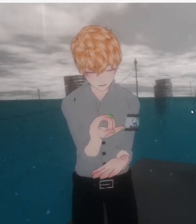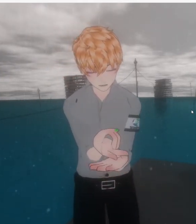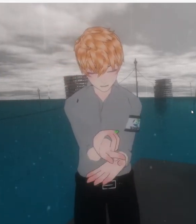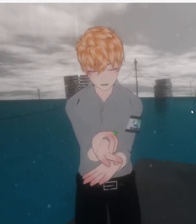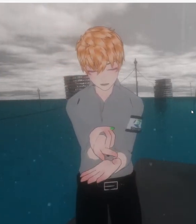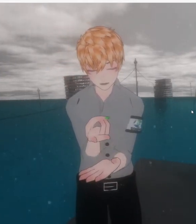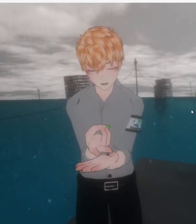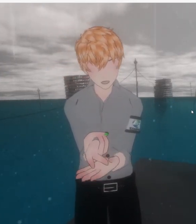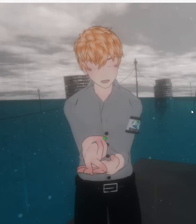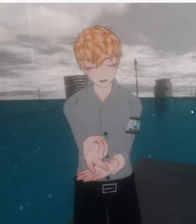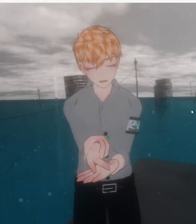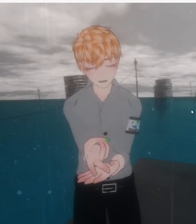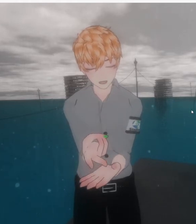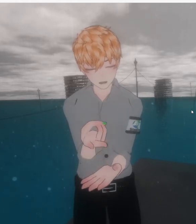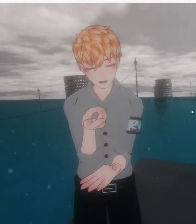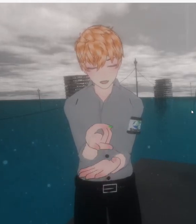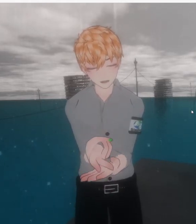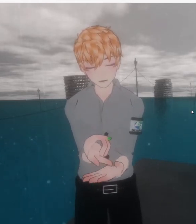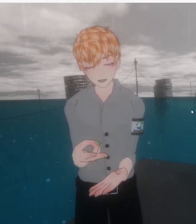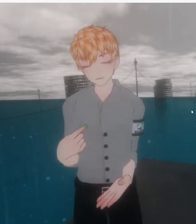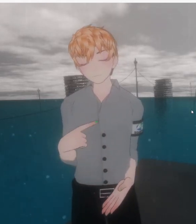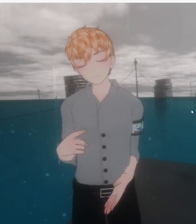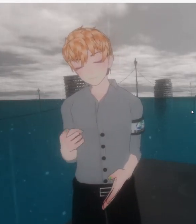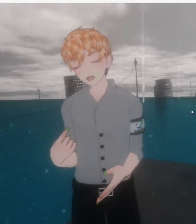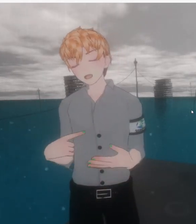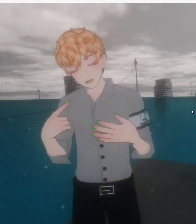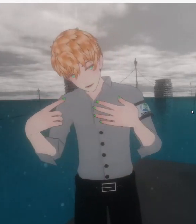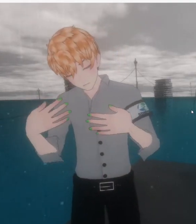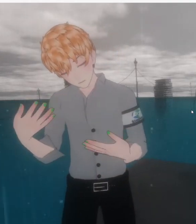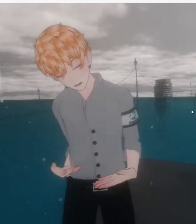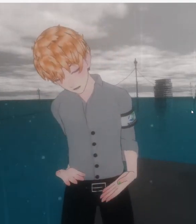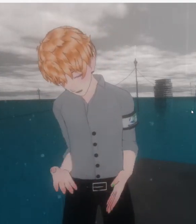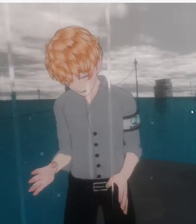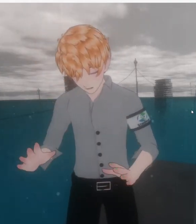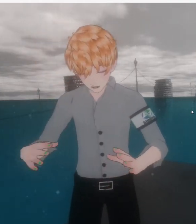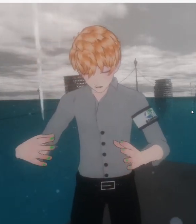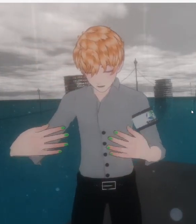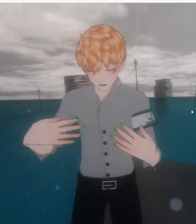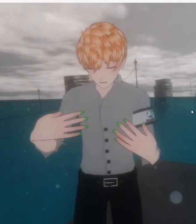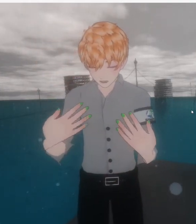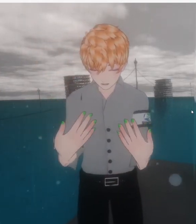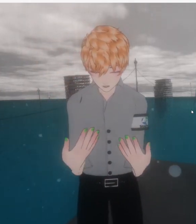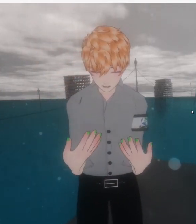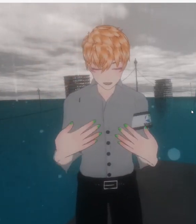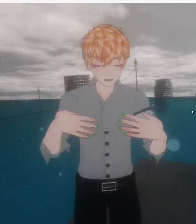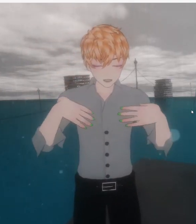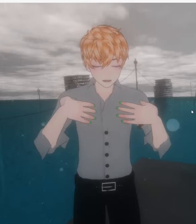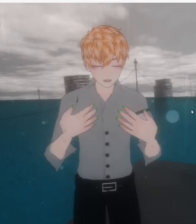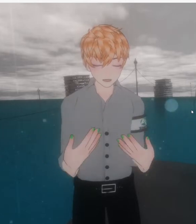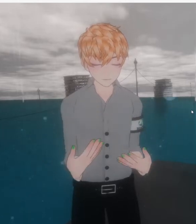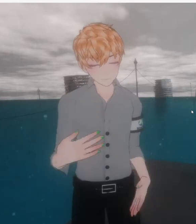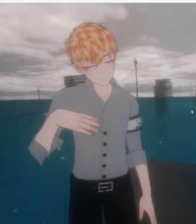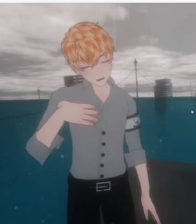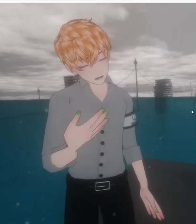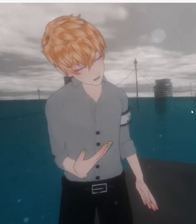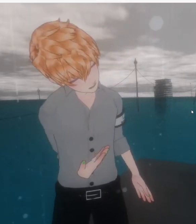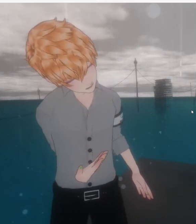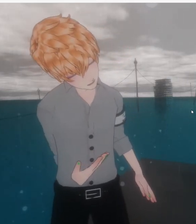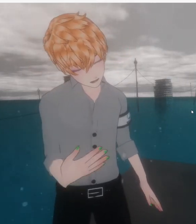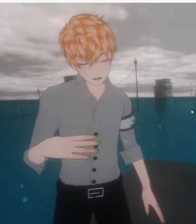This is like a person laying down. It's like, I'm tired. I can't really do tired well because I can't do the hand orientation. Sometimes